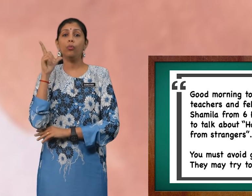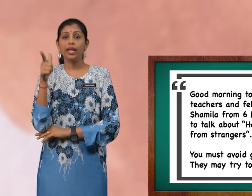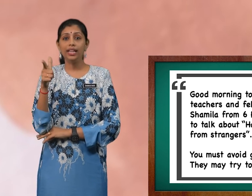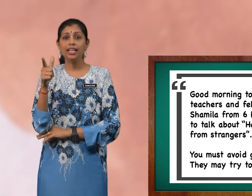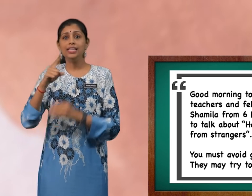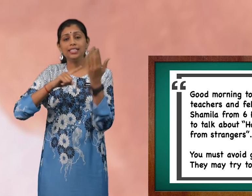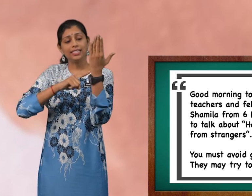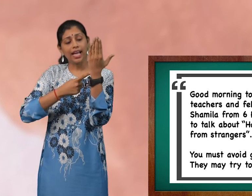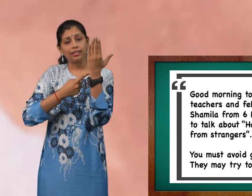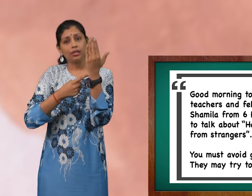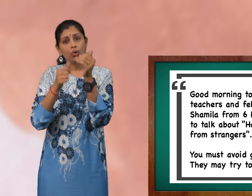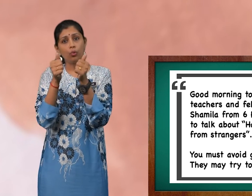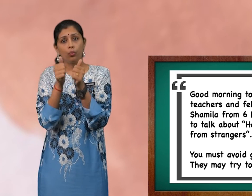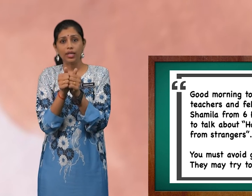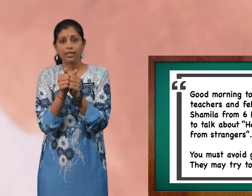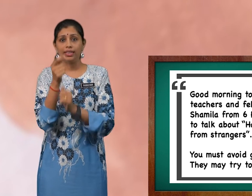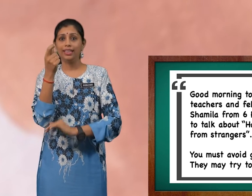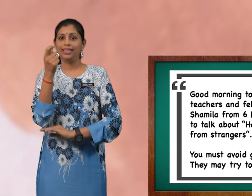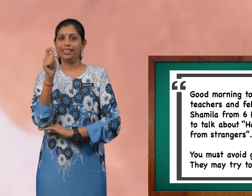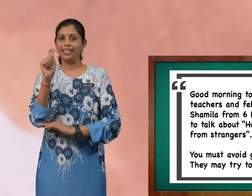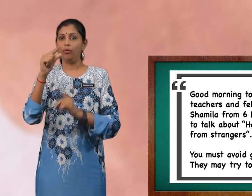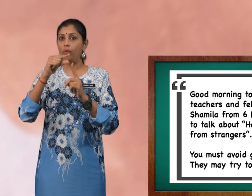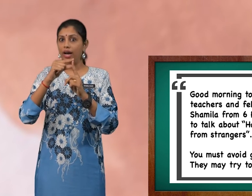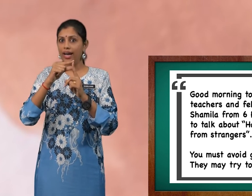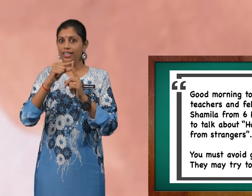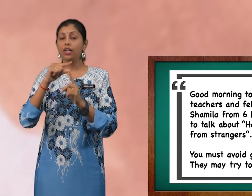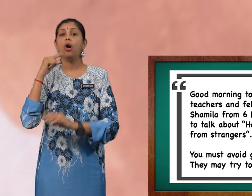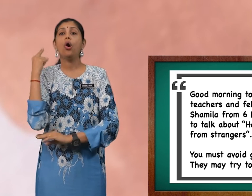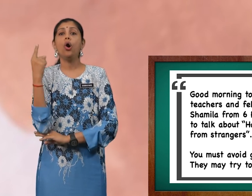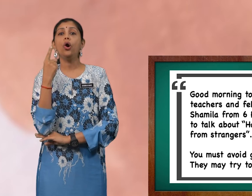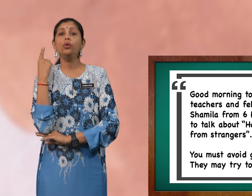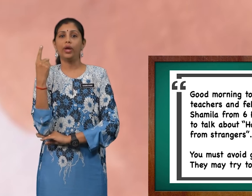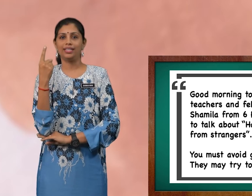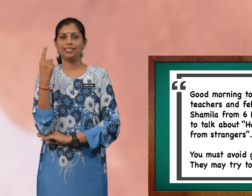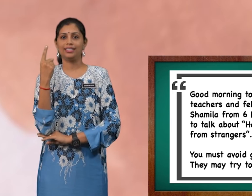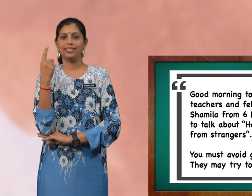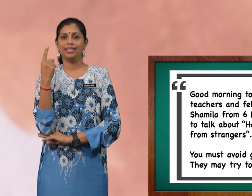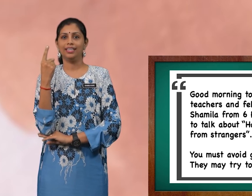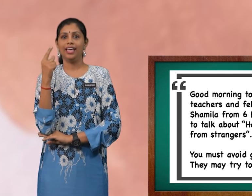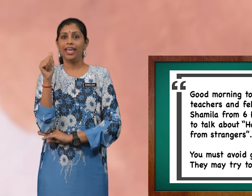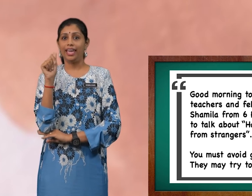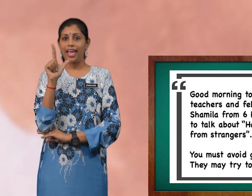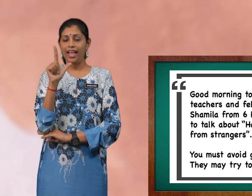will start with the word always.